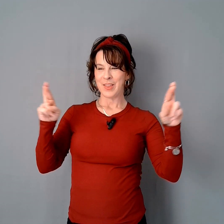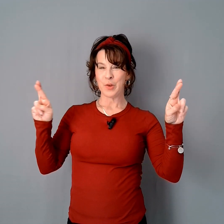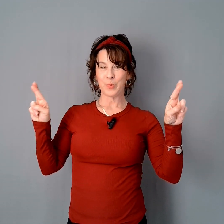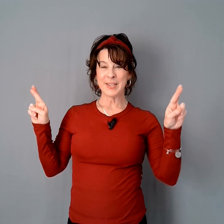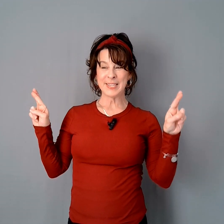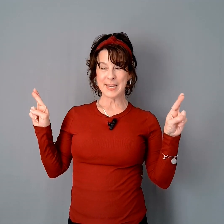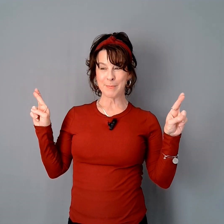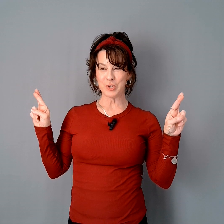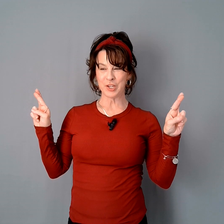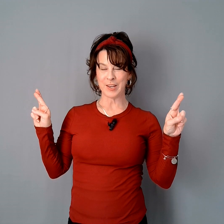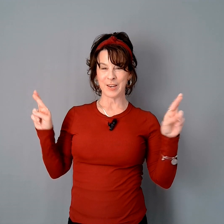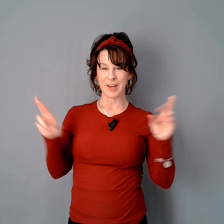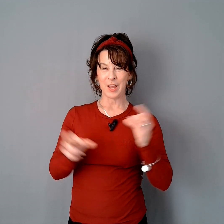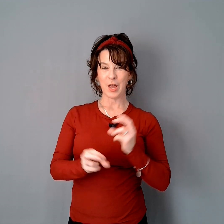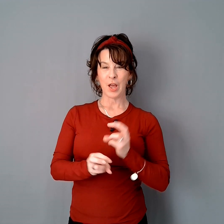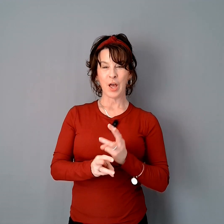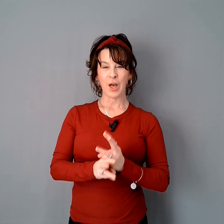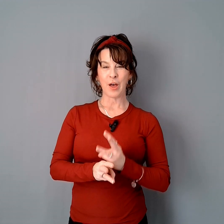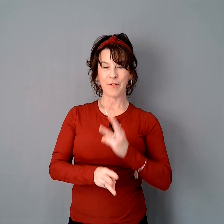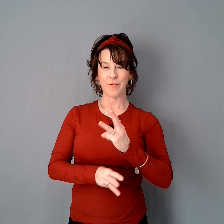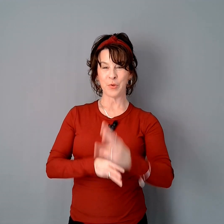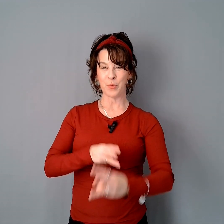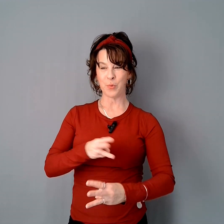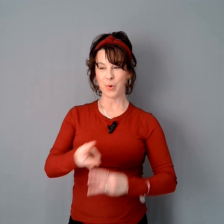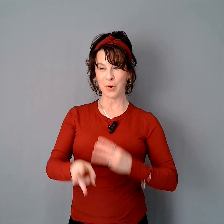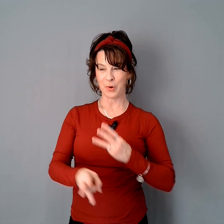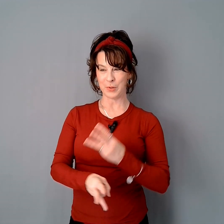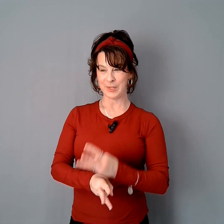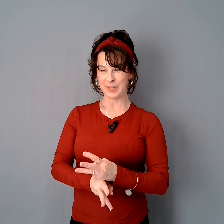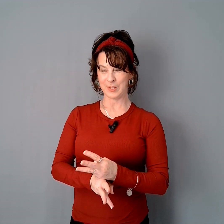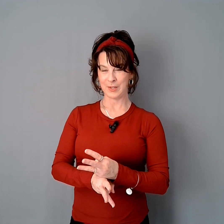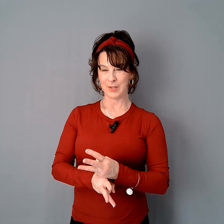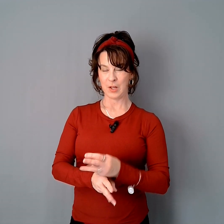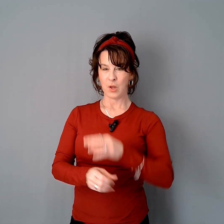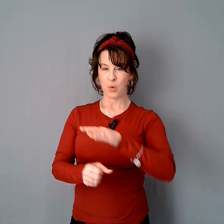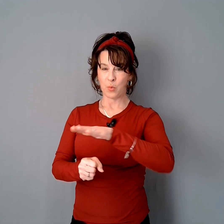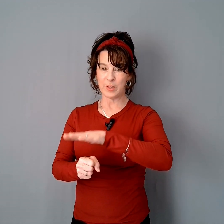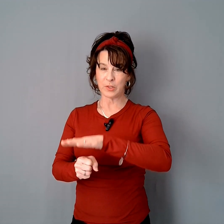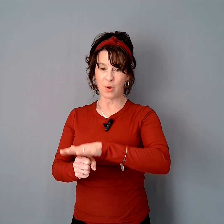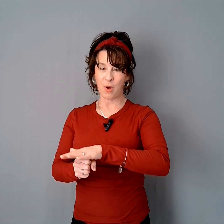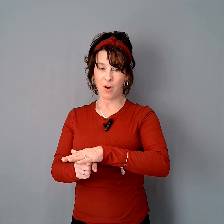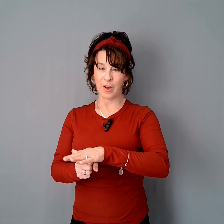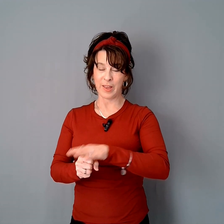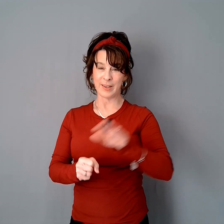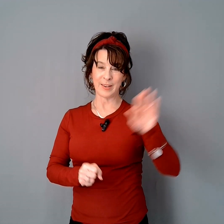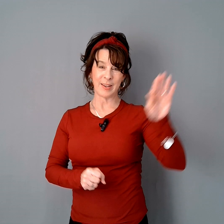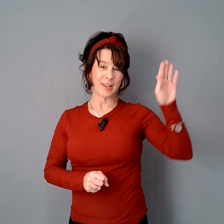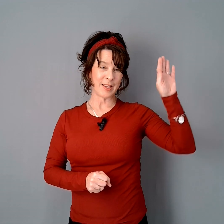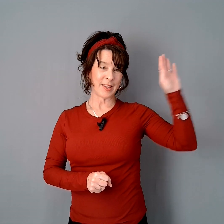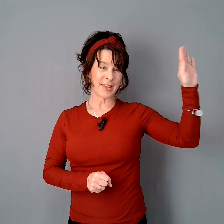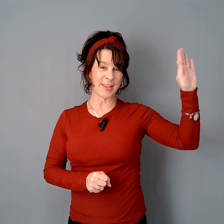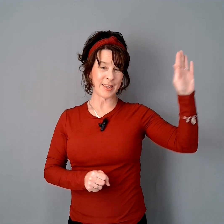the redemption of the world was on